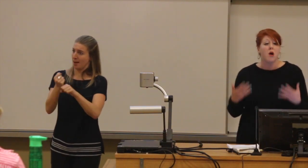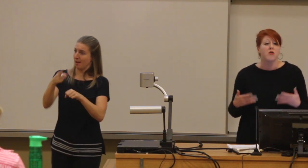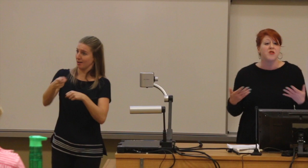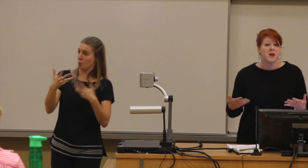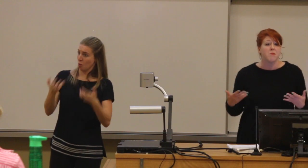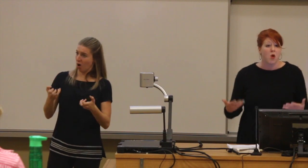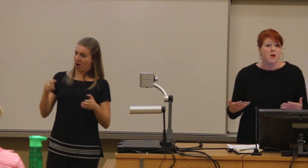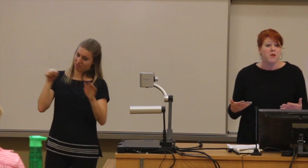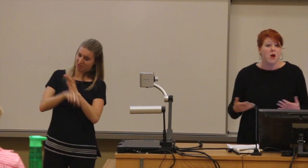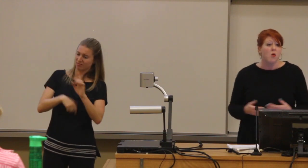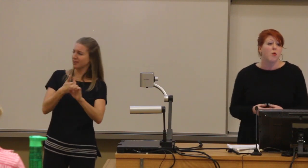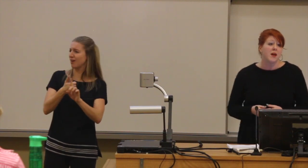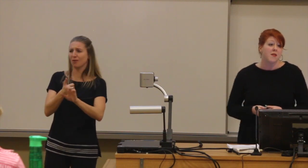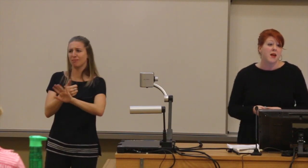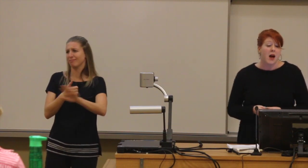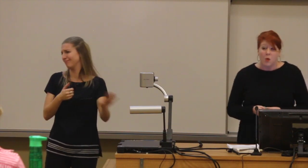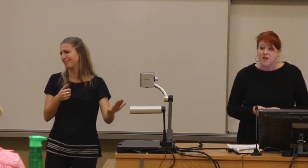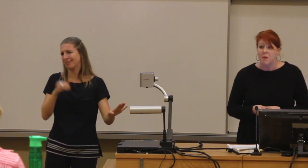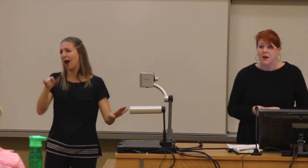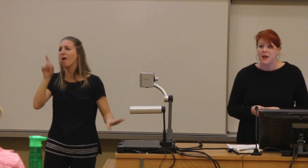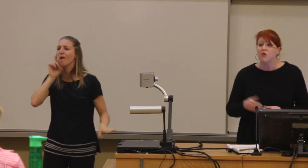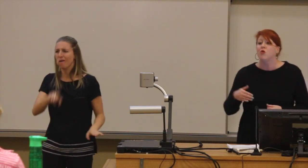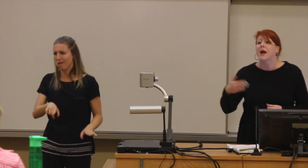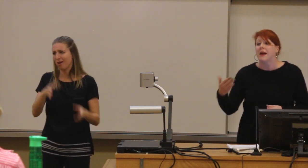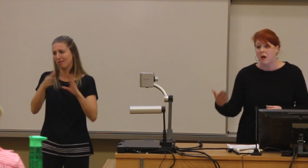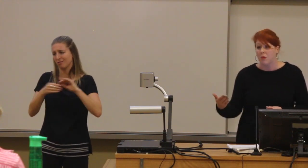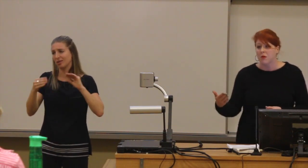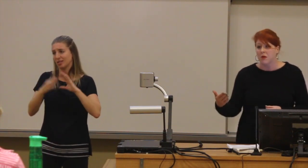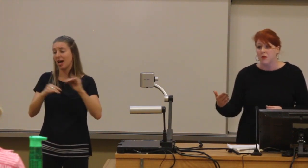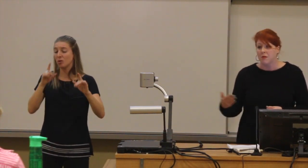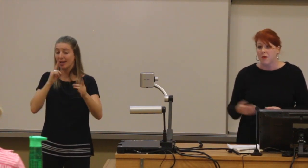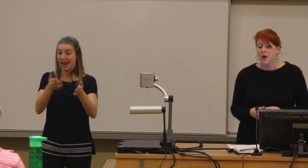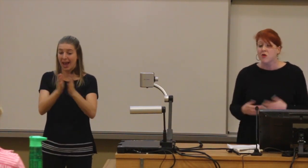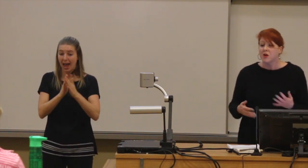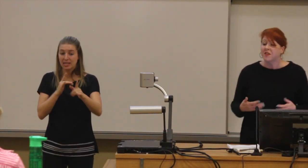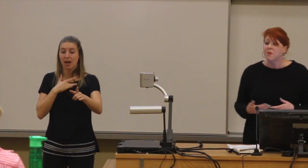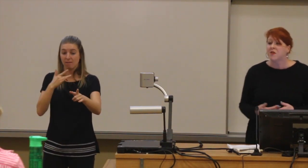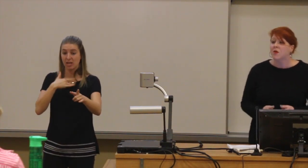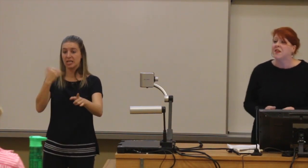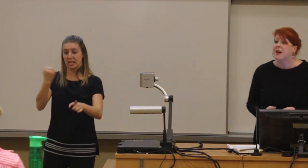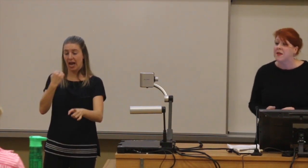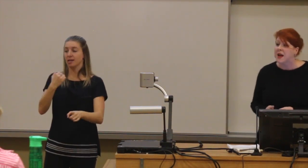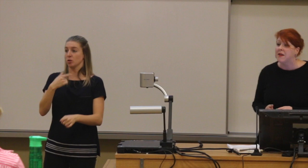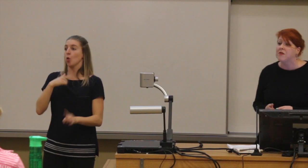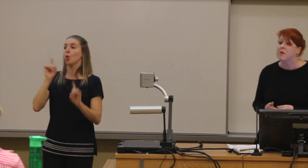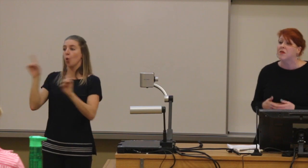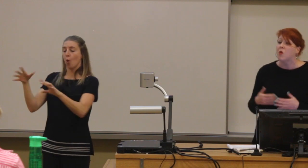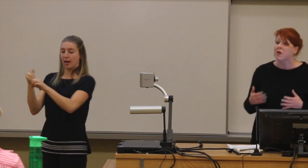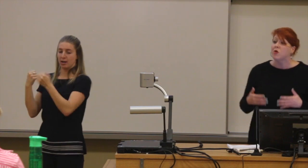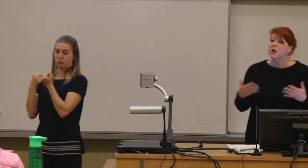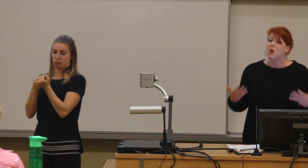is a watershed moment where we can then help somebody to get help. And I'll share some resources at